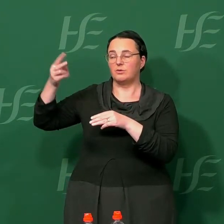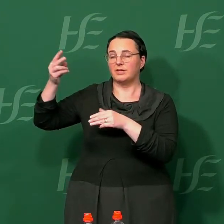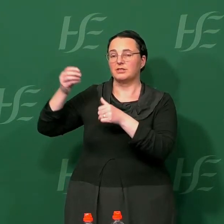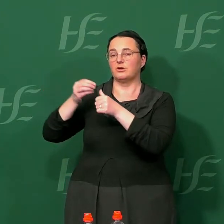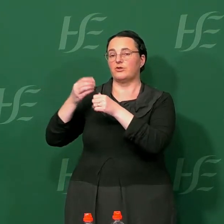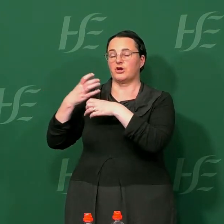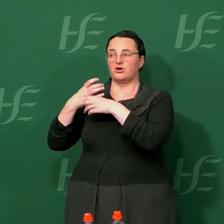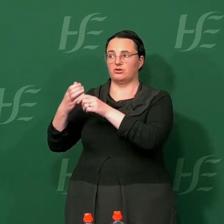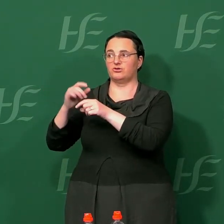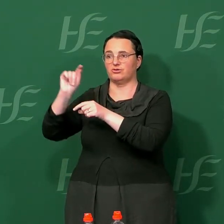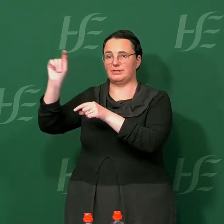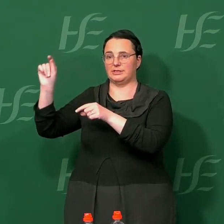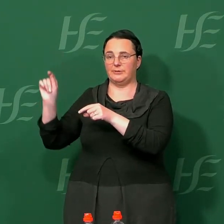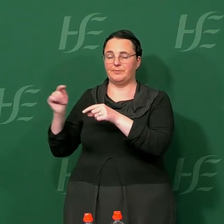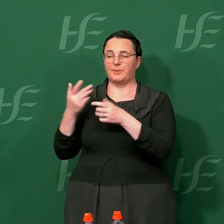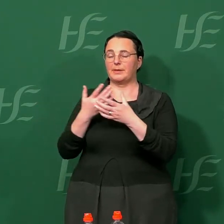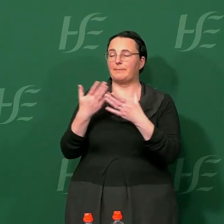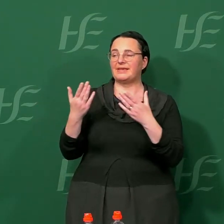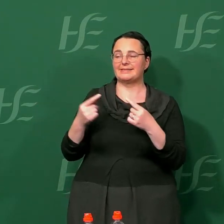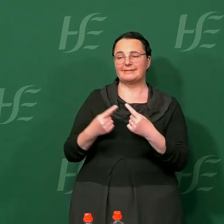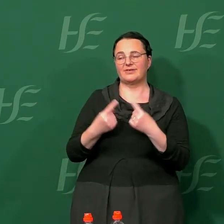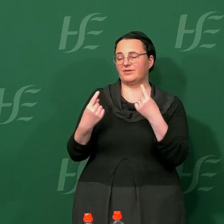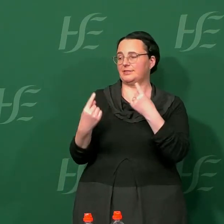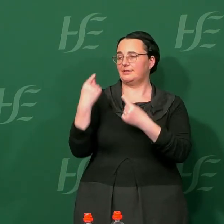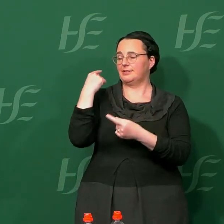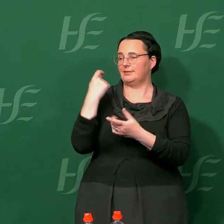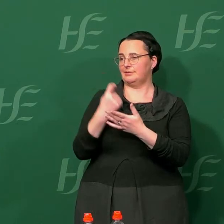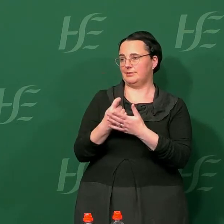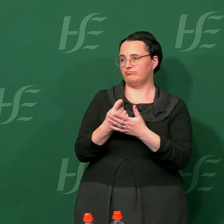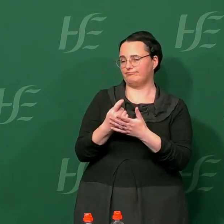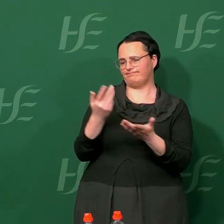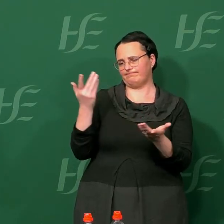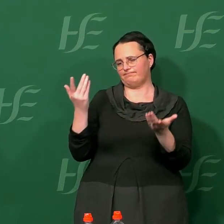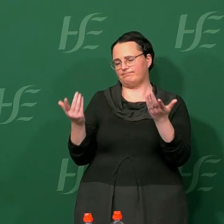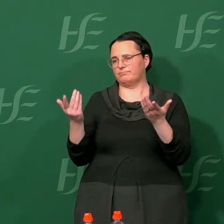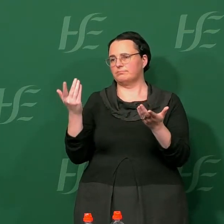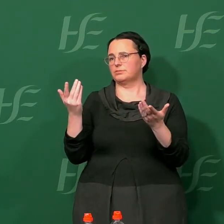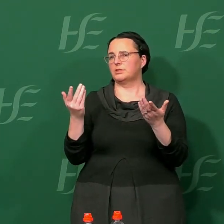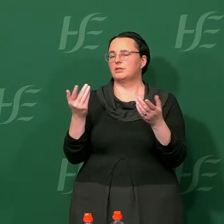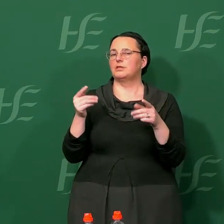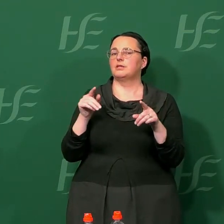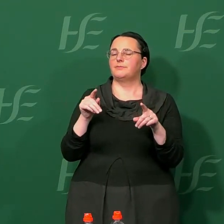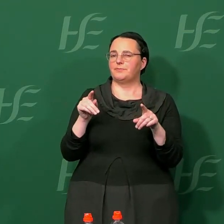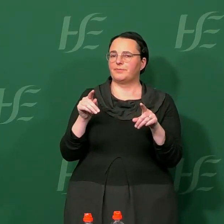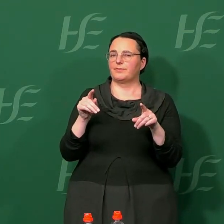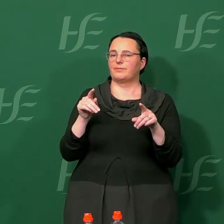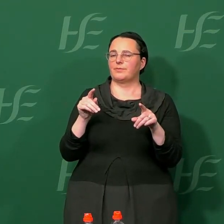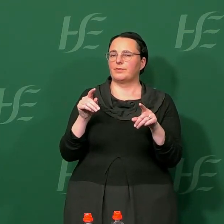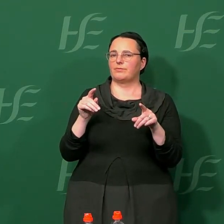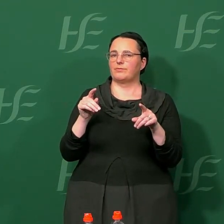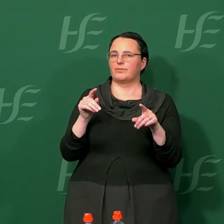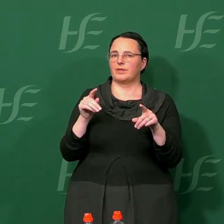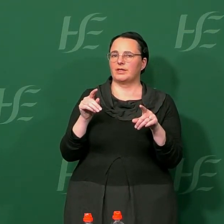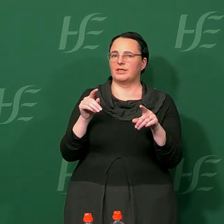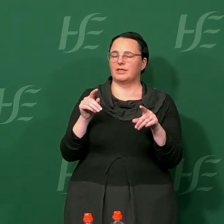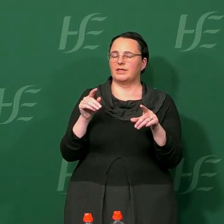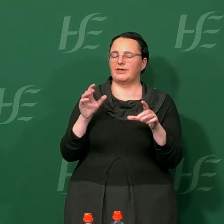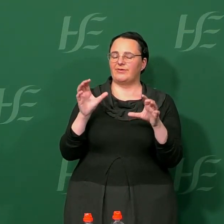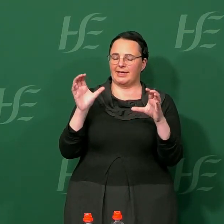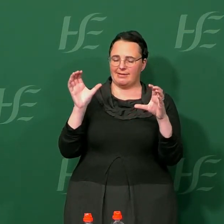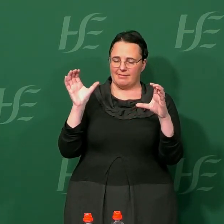mortality. And the biggest single difference at that time that was seen was where care